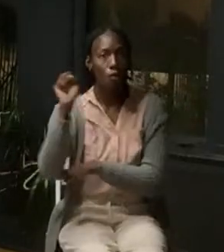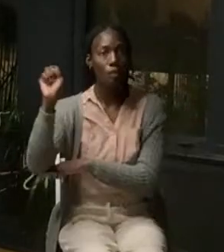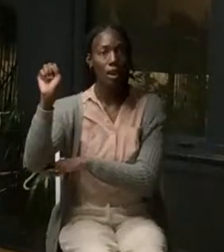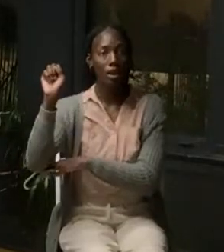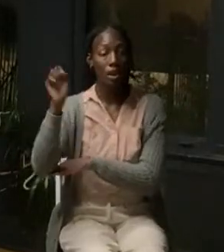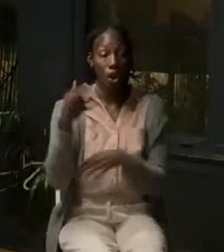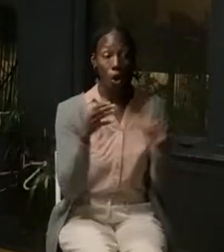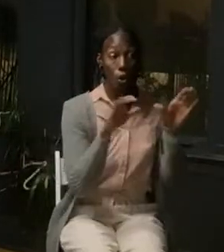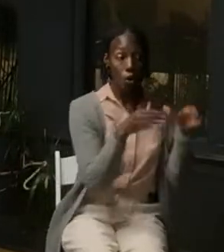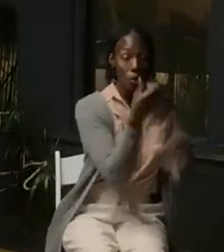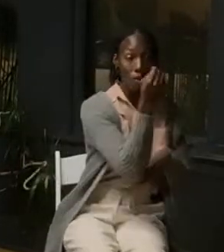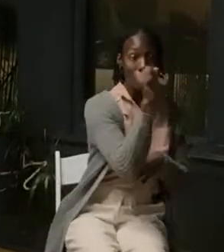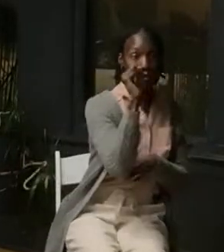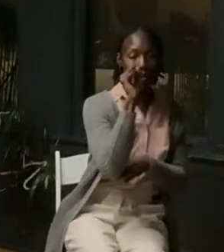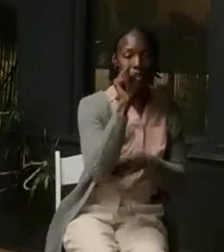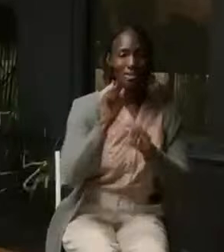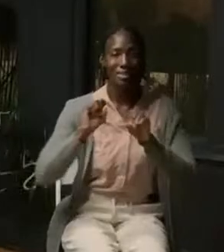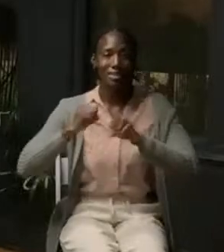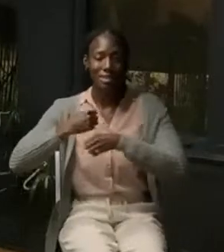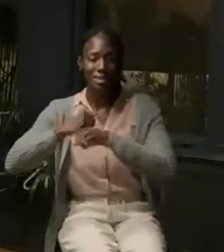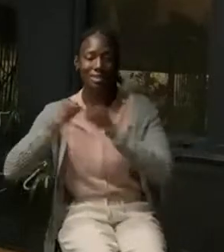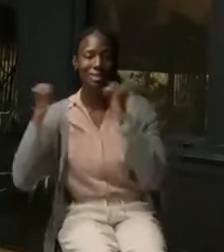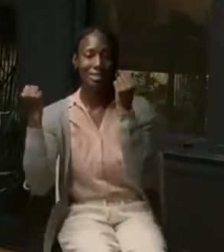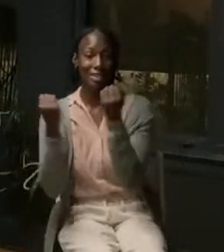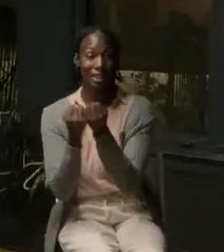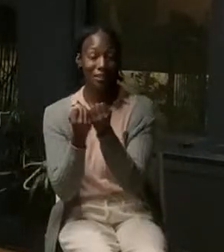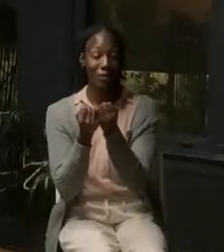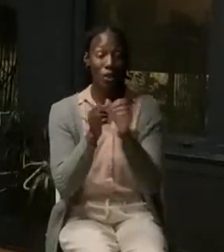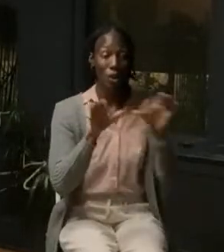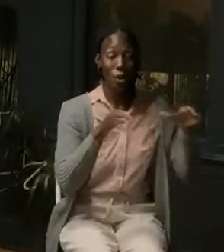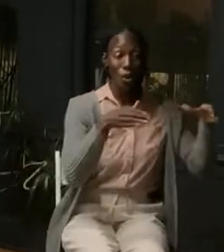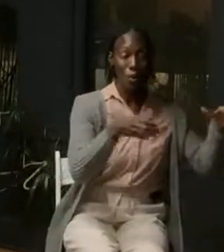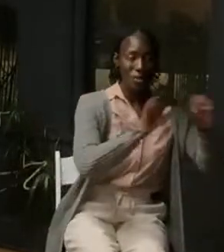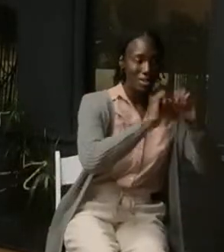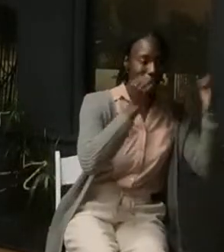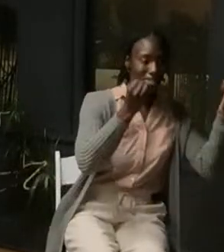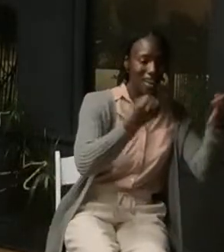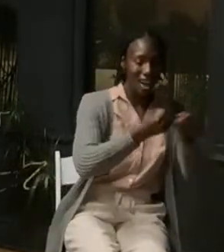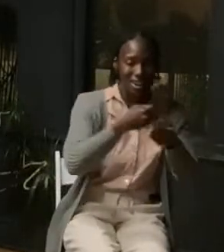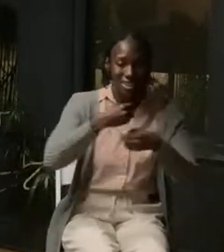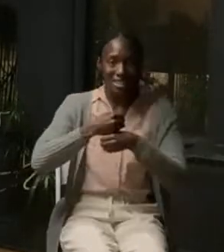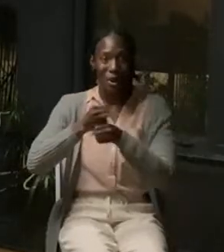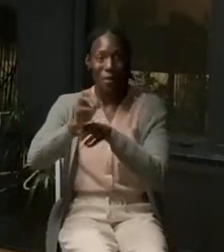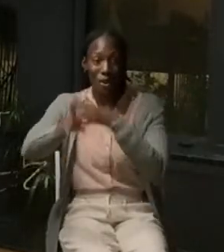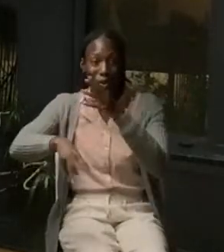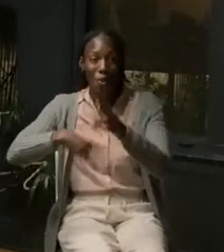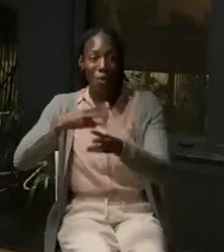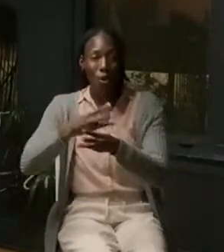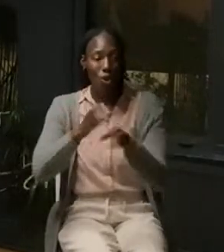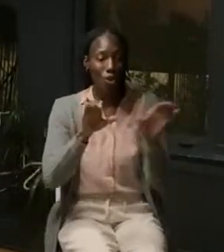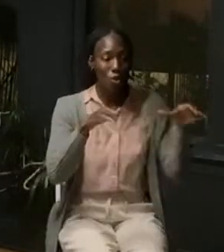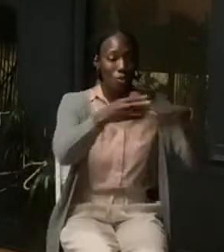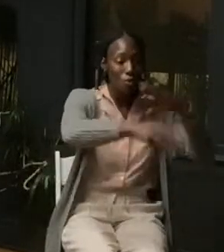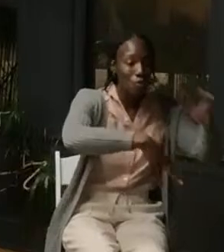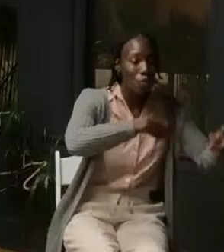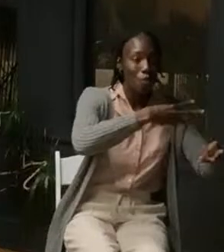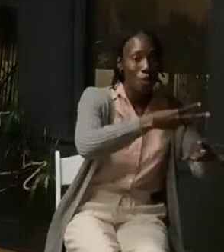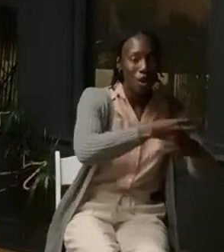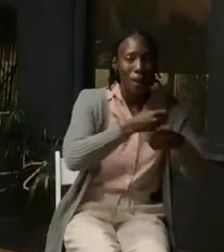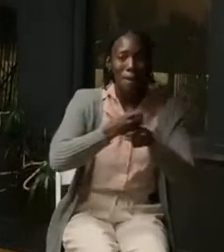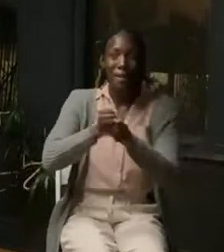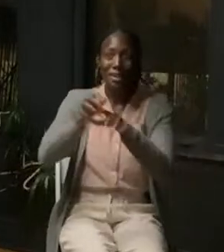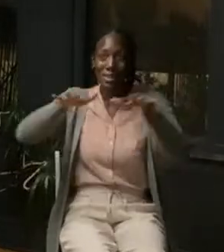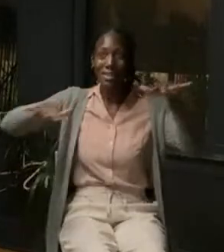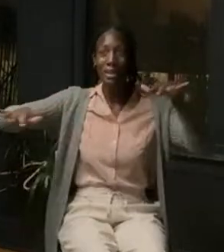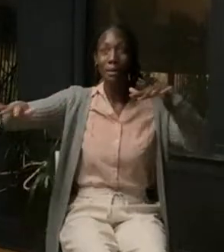of movements is a society. A group of societies is a world. A group of worlds is